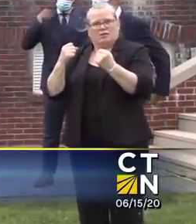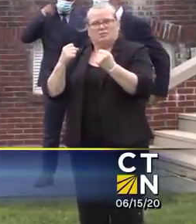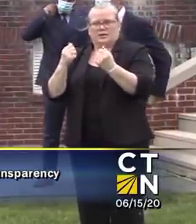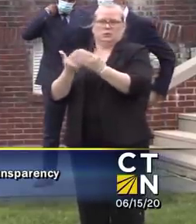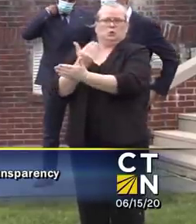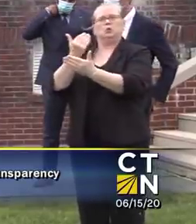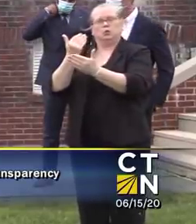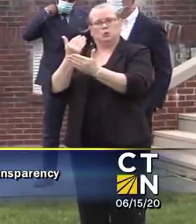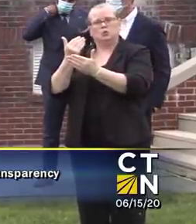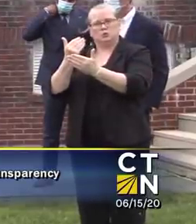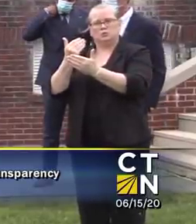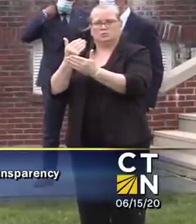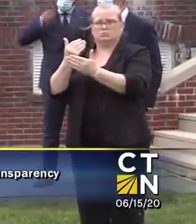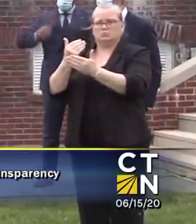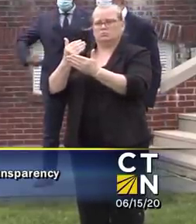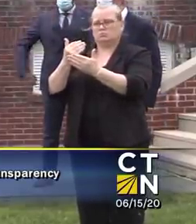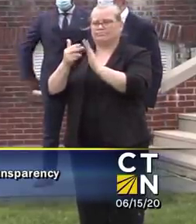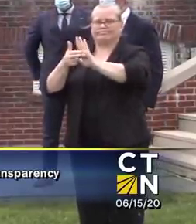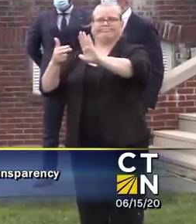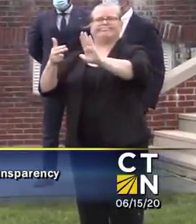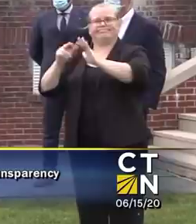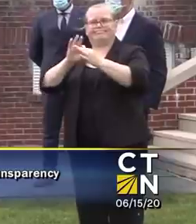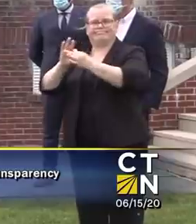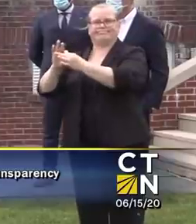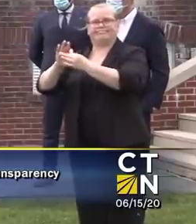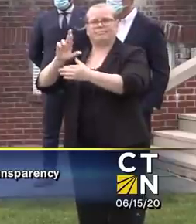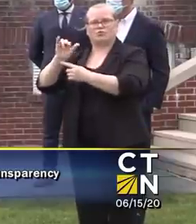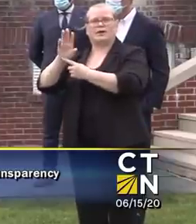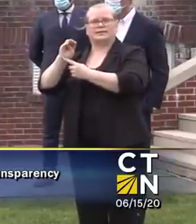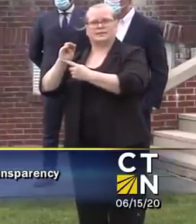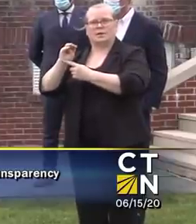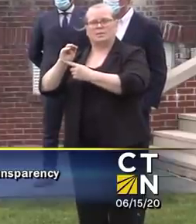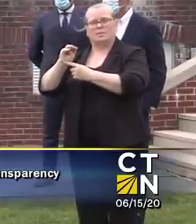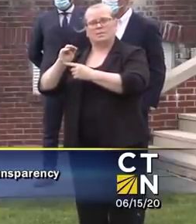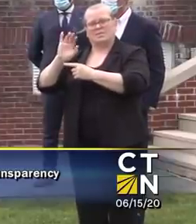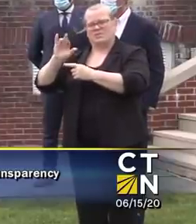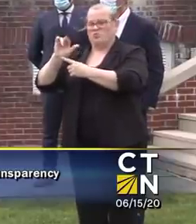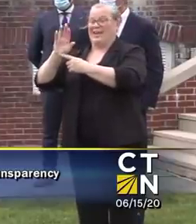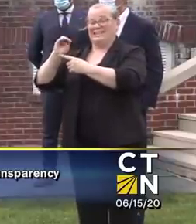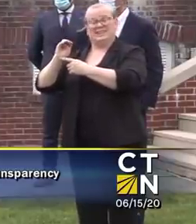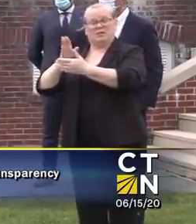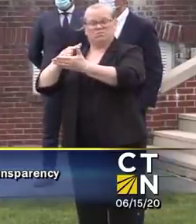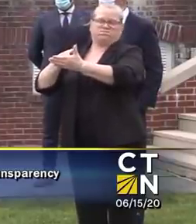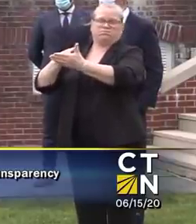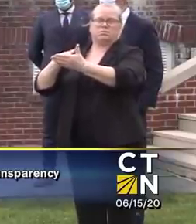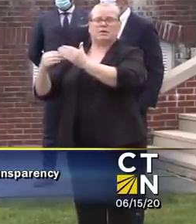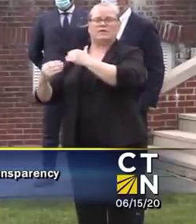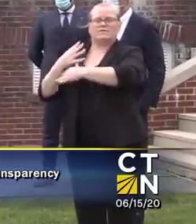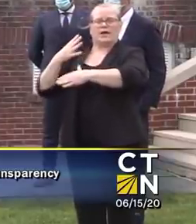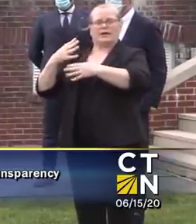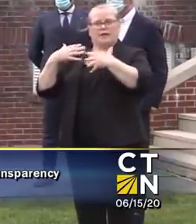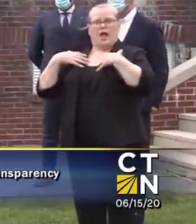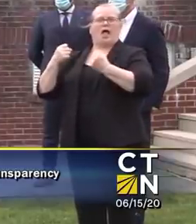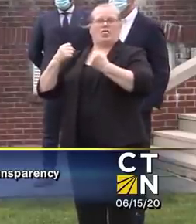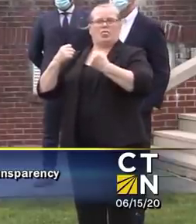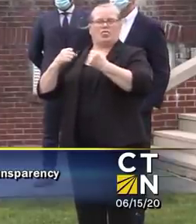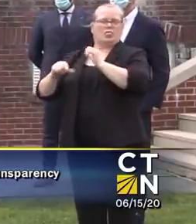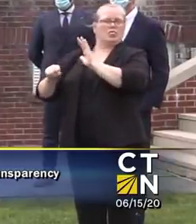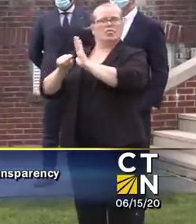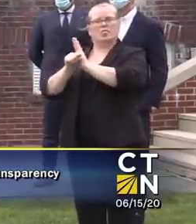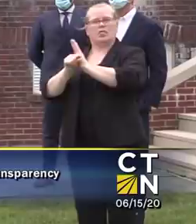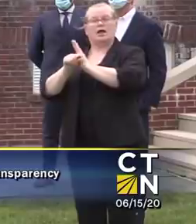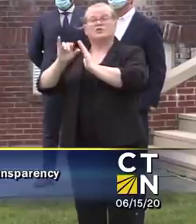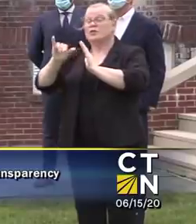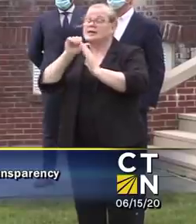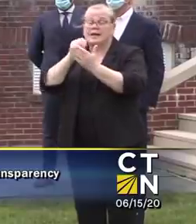So that's not anything new, and I'm glad Senator Anwar sent that open letter. But there's a groundswell of community